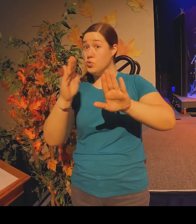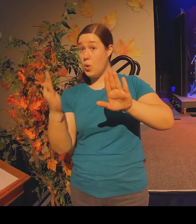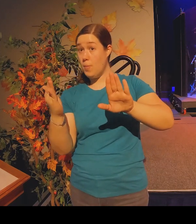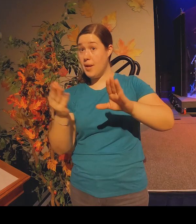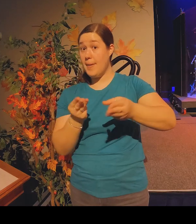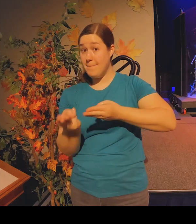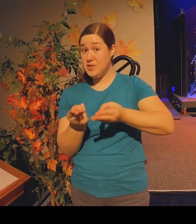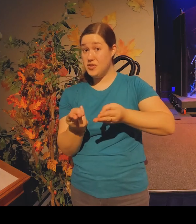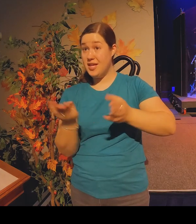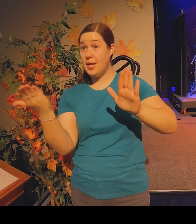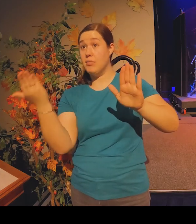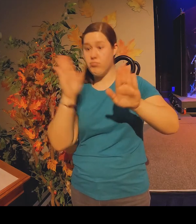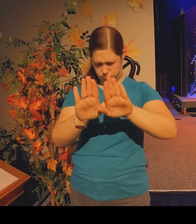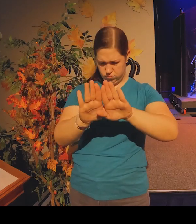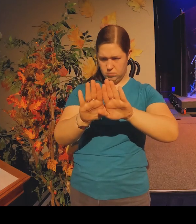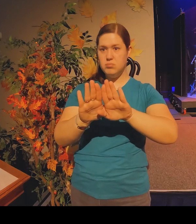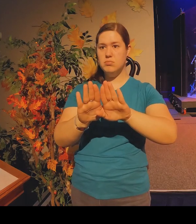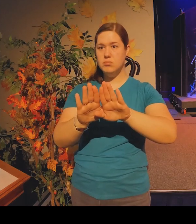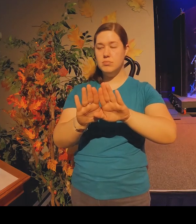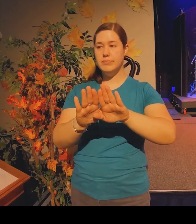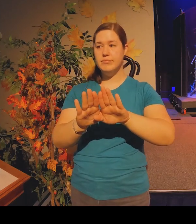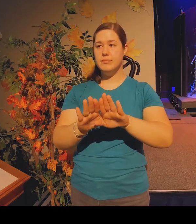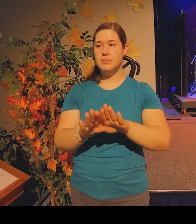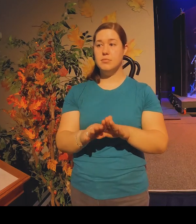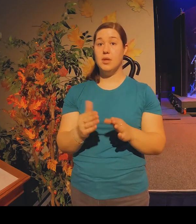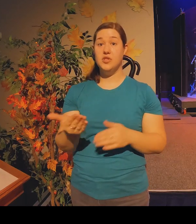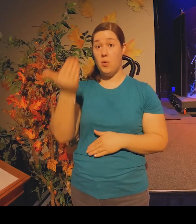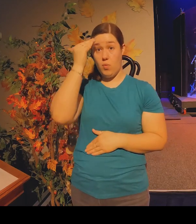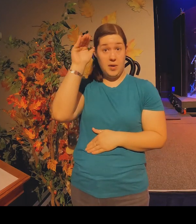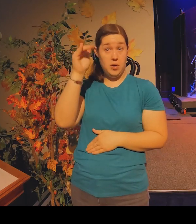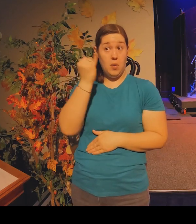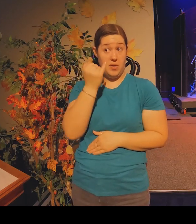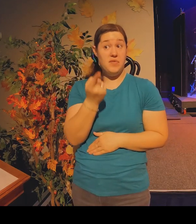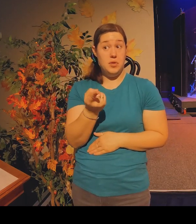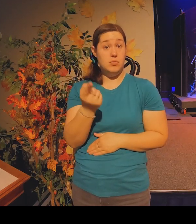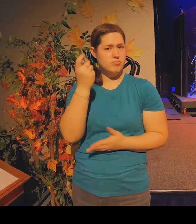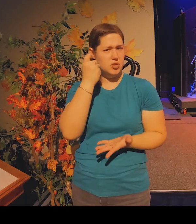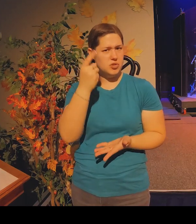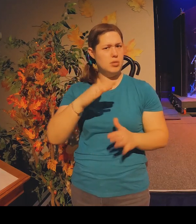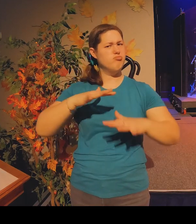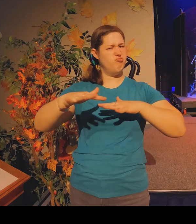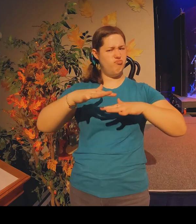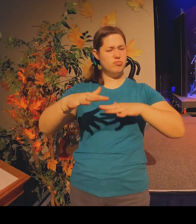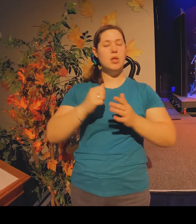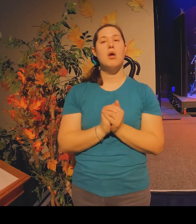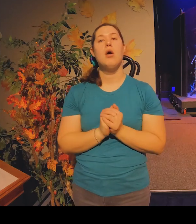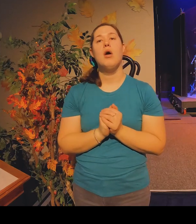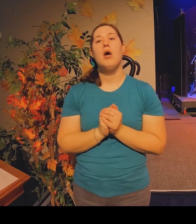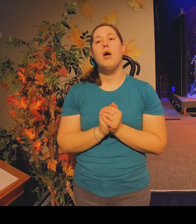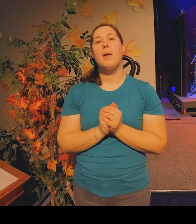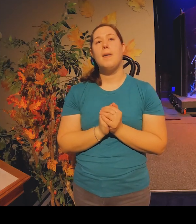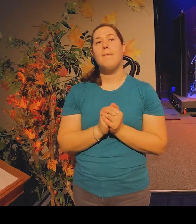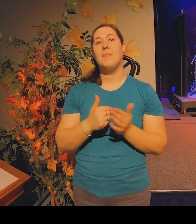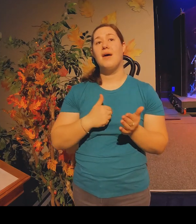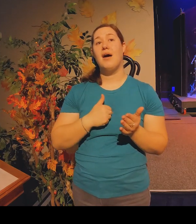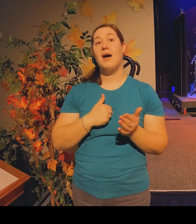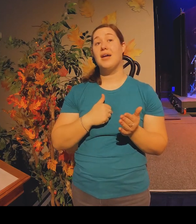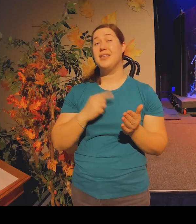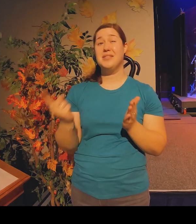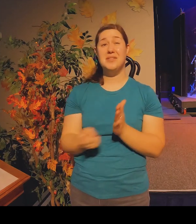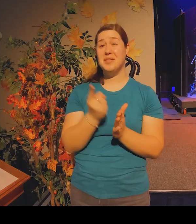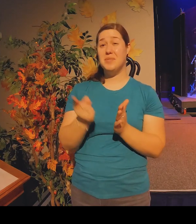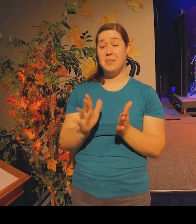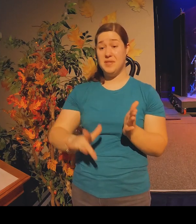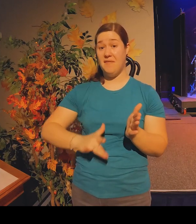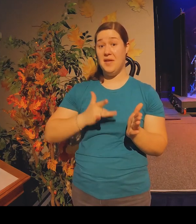for it. Sometimes my prayers, I don't know if you can relate to this, my prayers feel like I'm throwing little rubber balls against the doors of heaven.